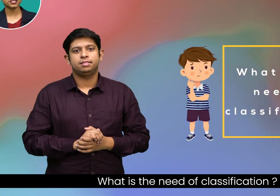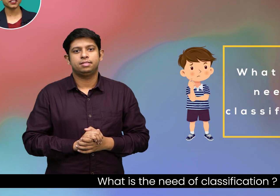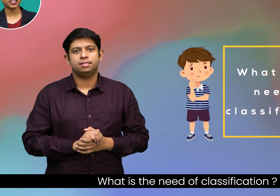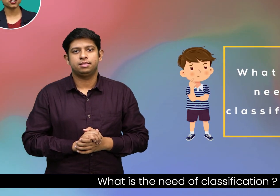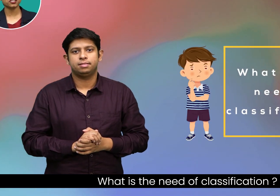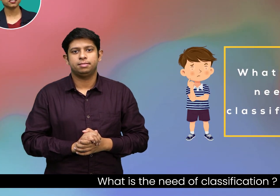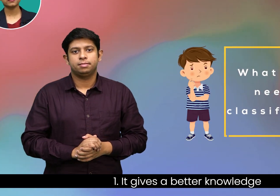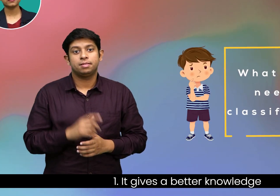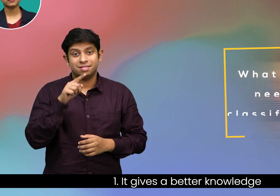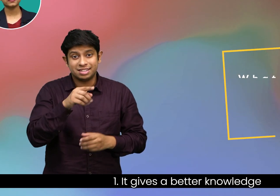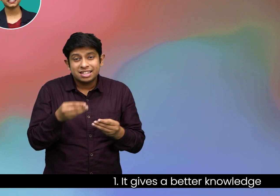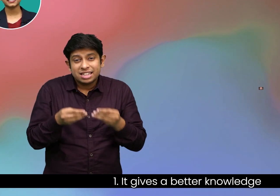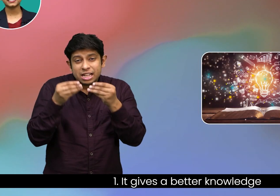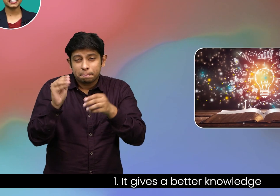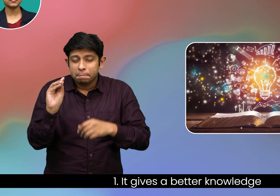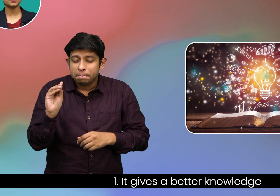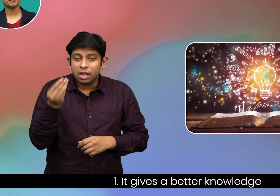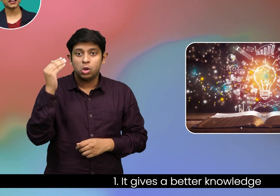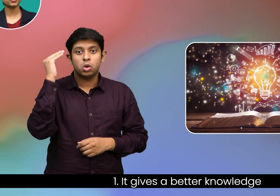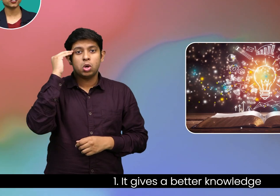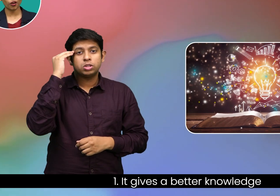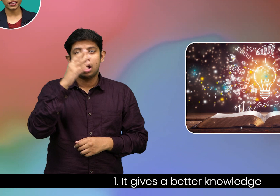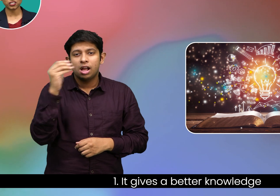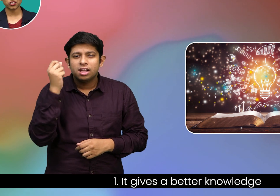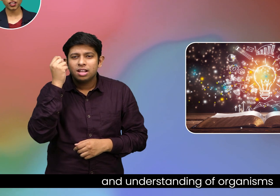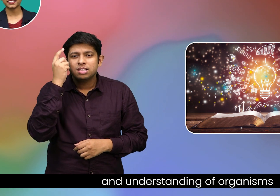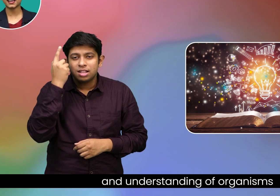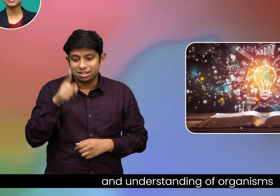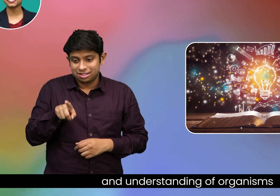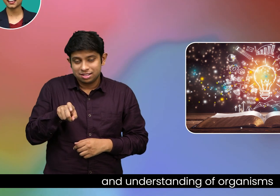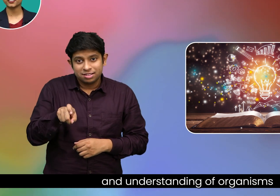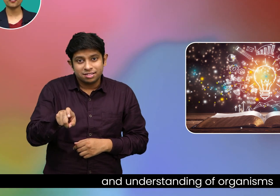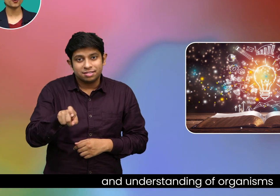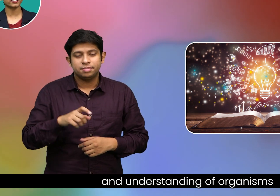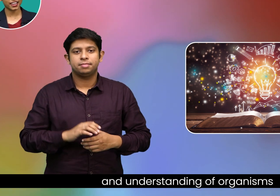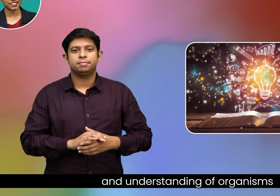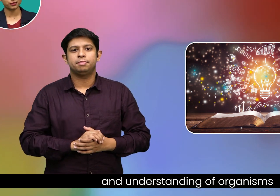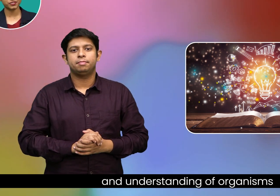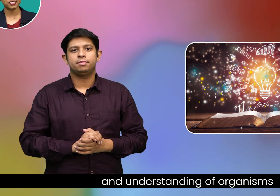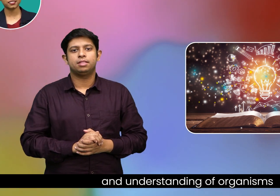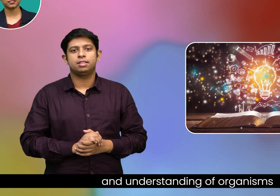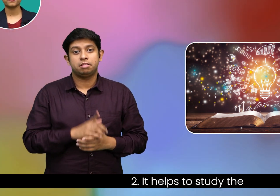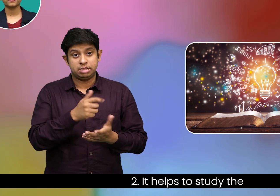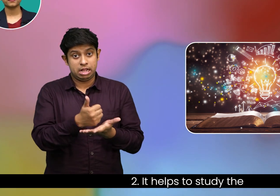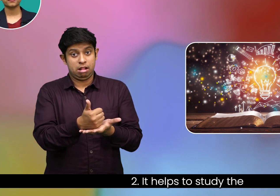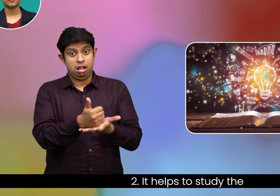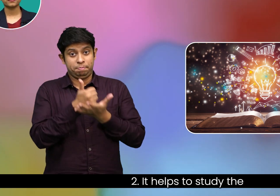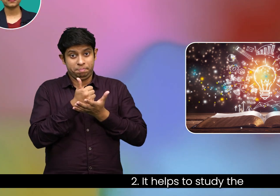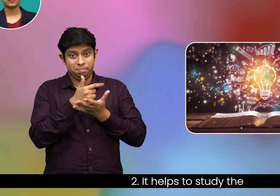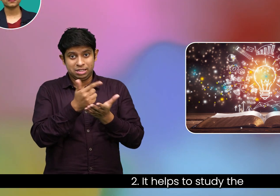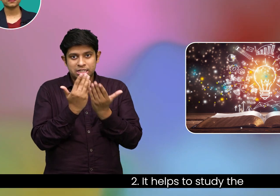of classification? It gives a better knowledge and understanding of organisms.